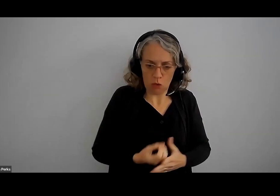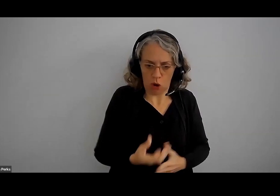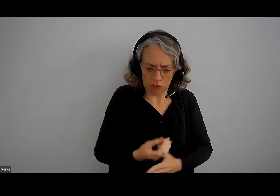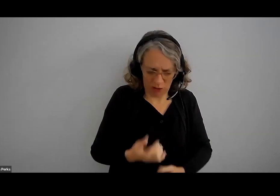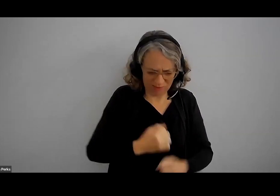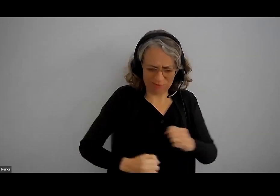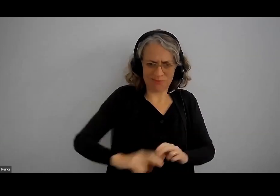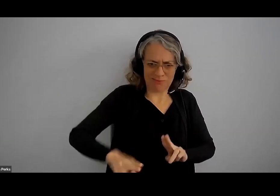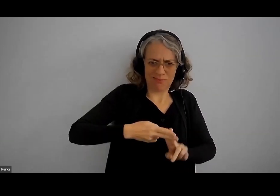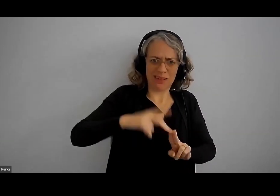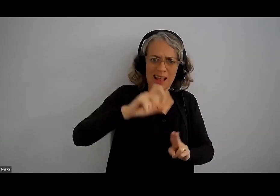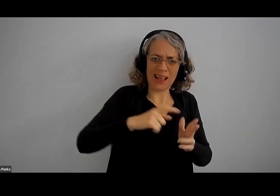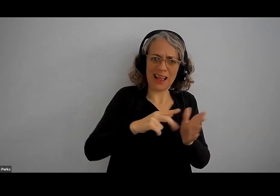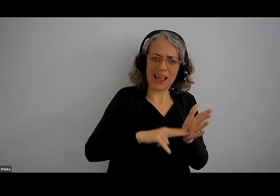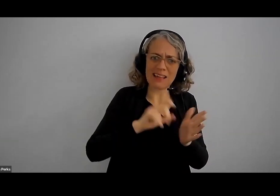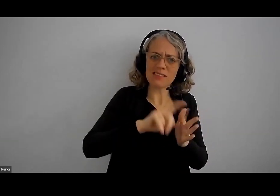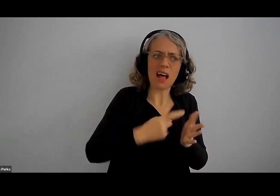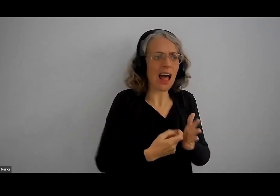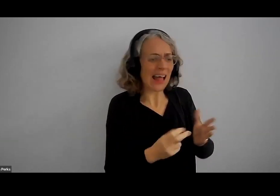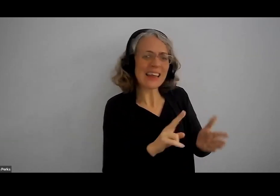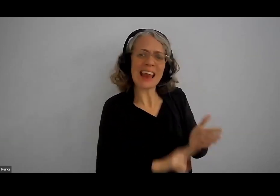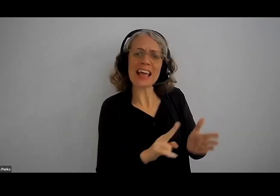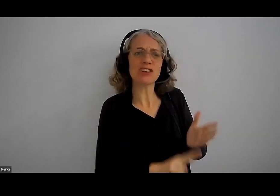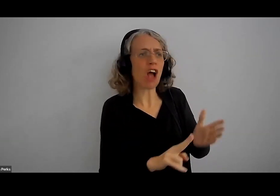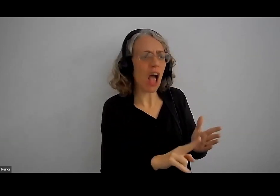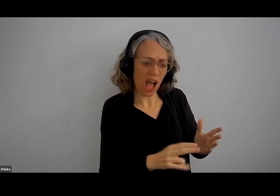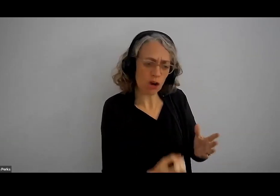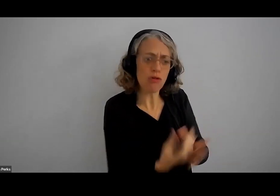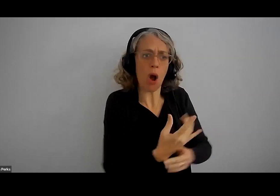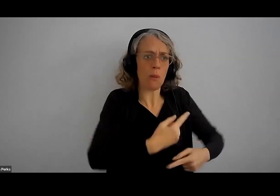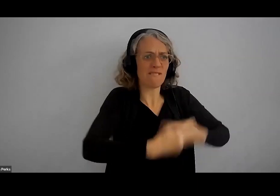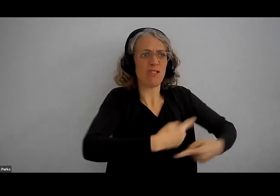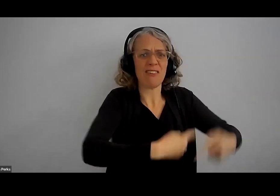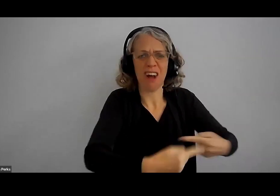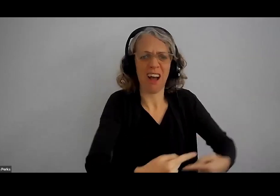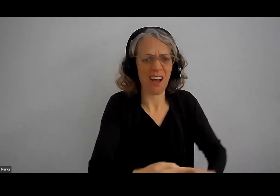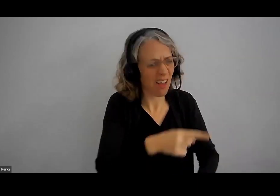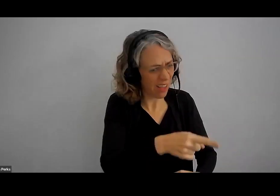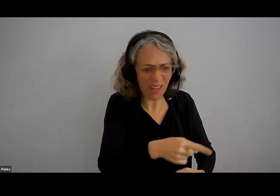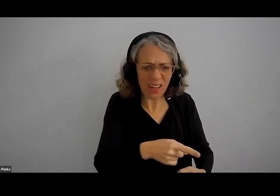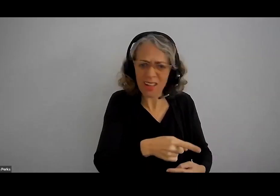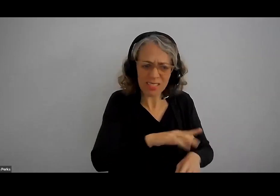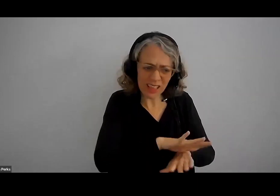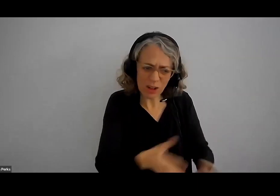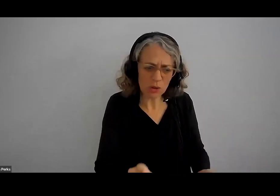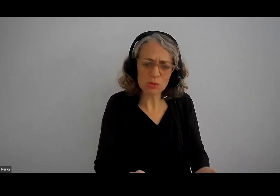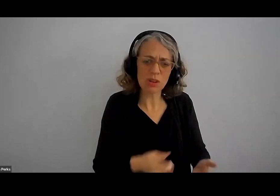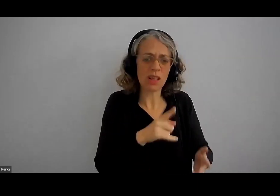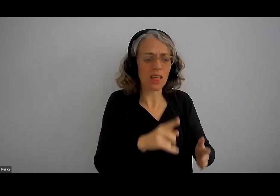endure in nature don't try to grow forever. They go through the growth phase, and with a flick of a wrist, they grow